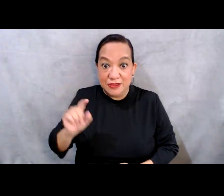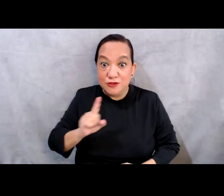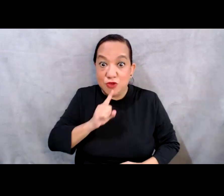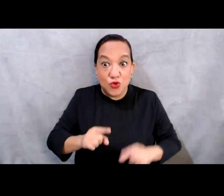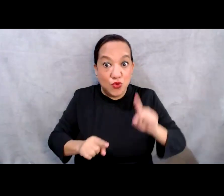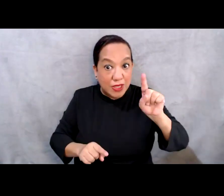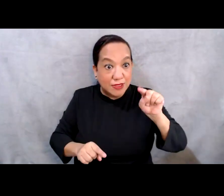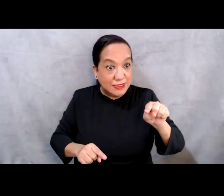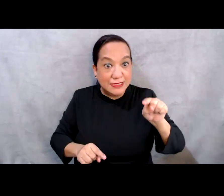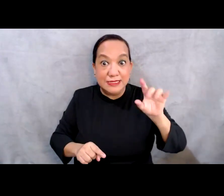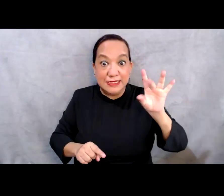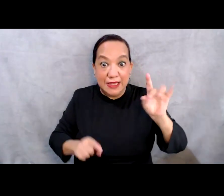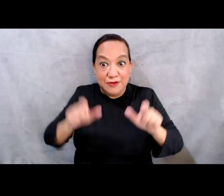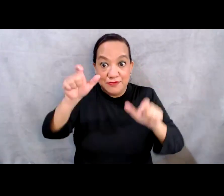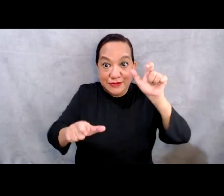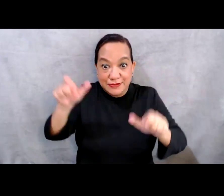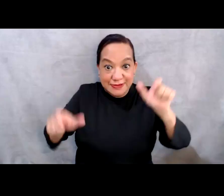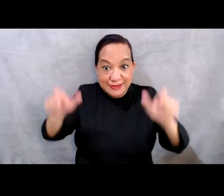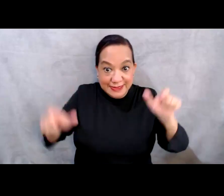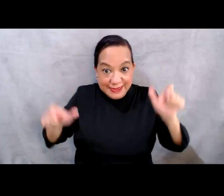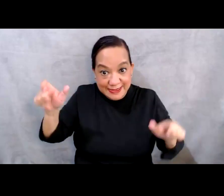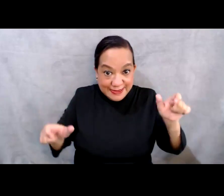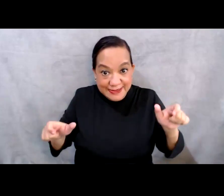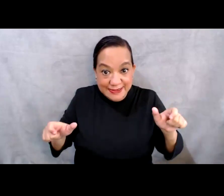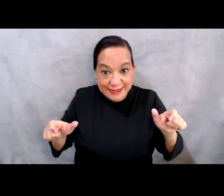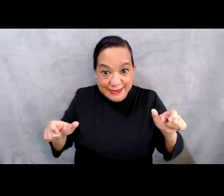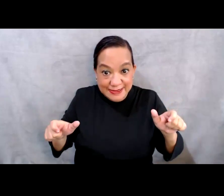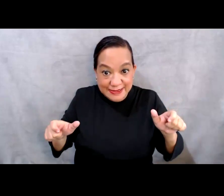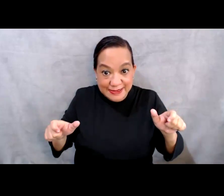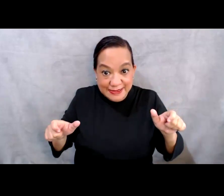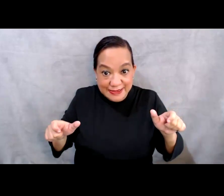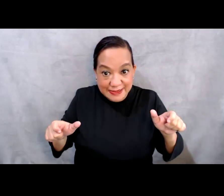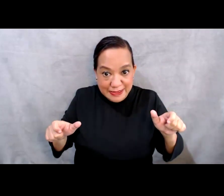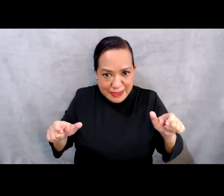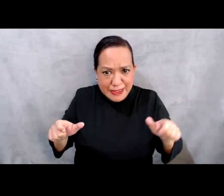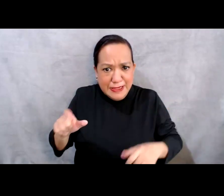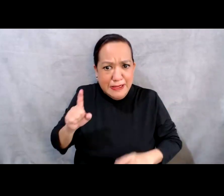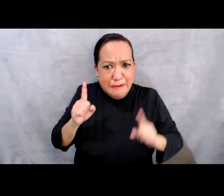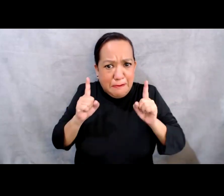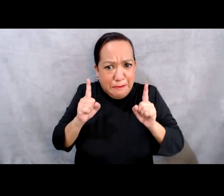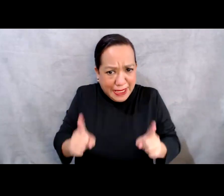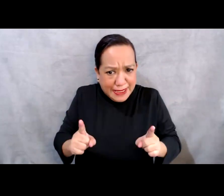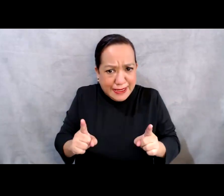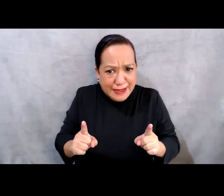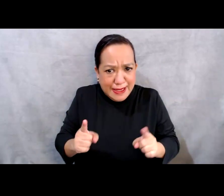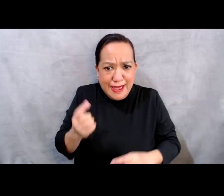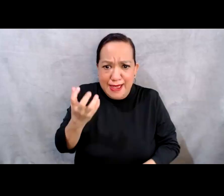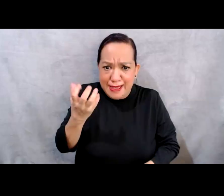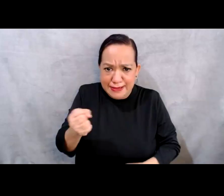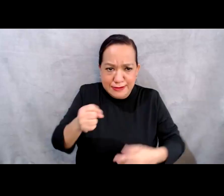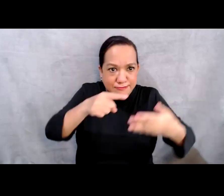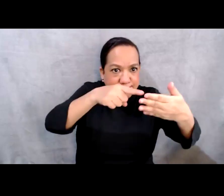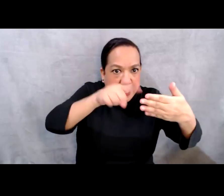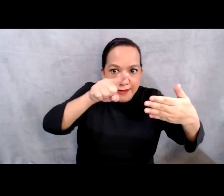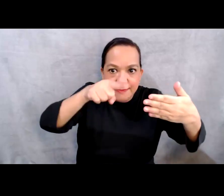was to be implemented across the project. It's not happening. So just couple of